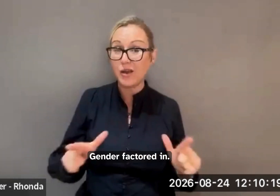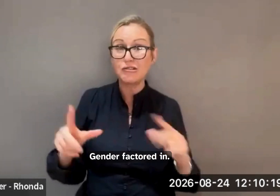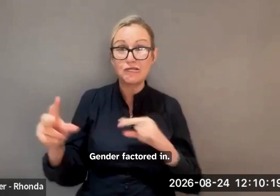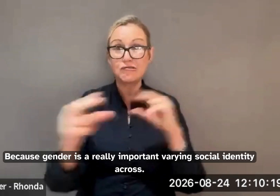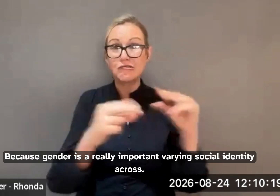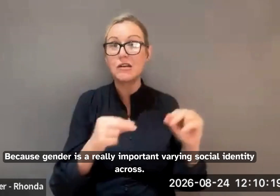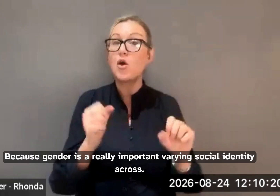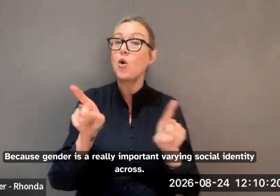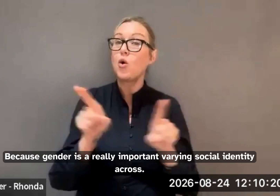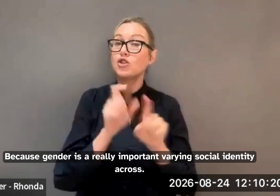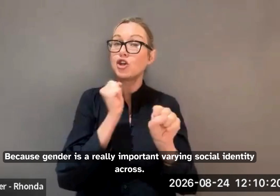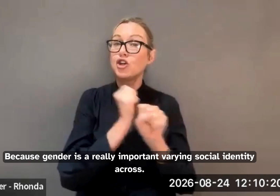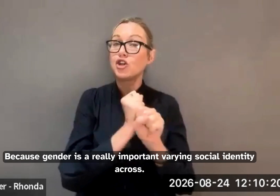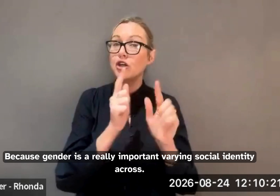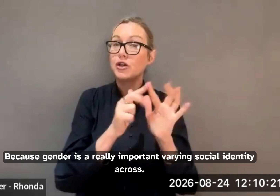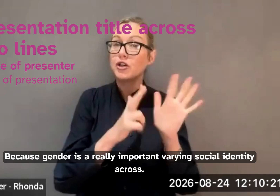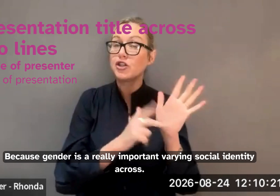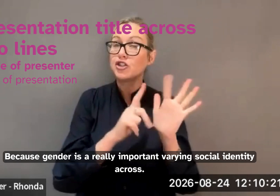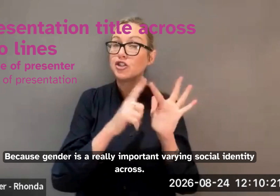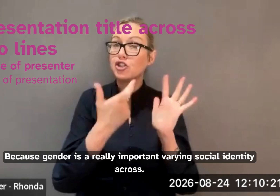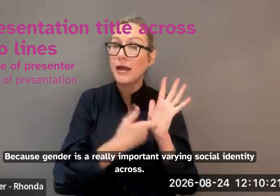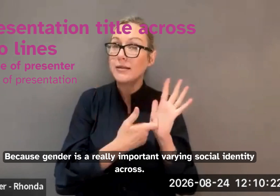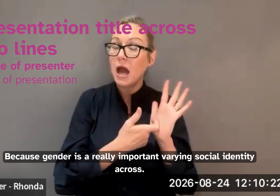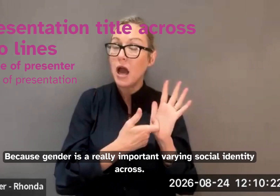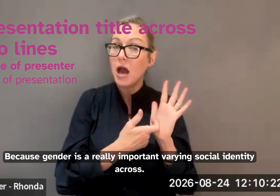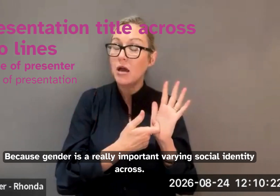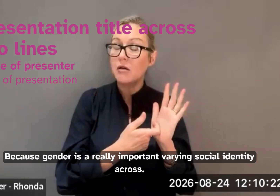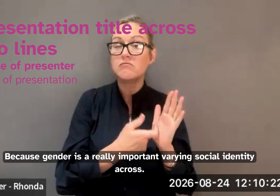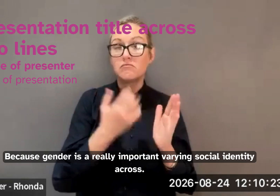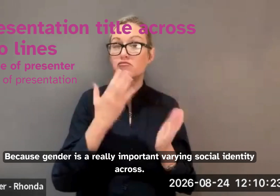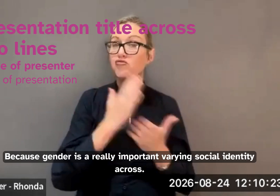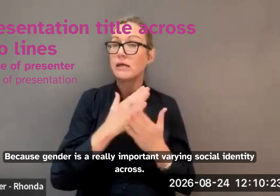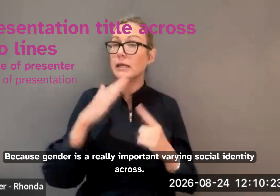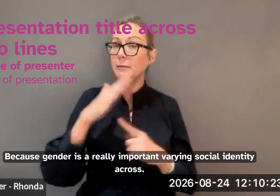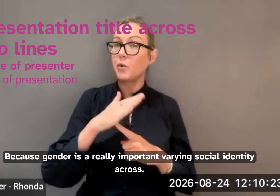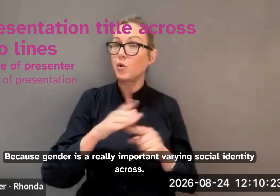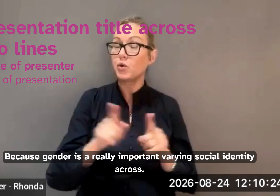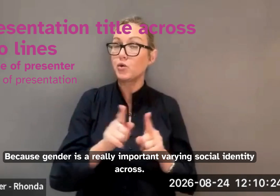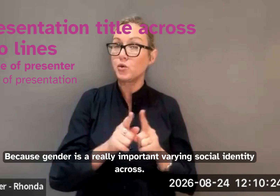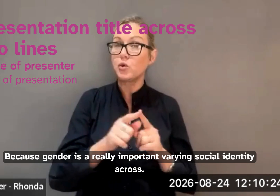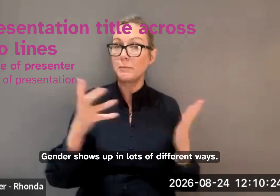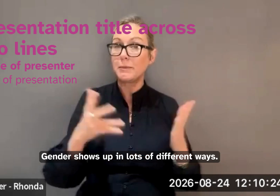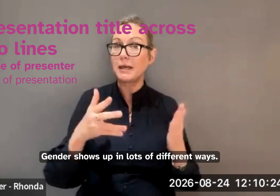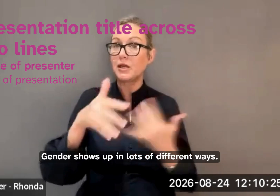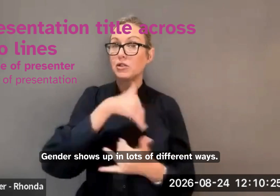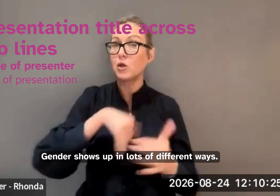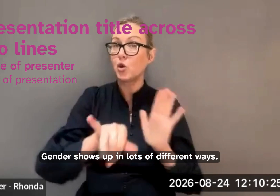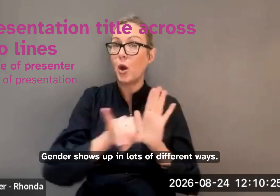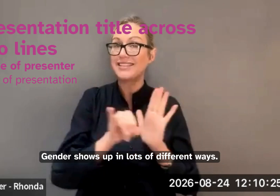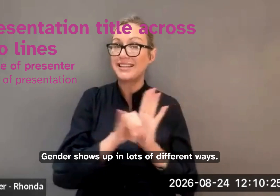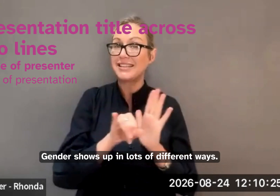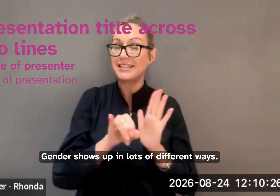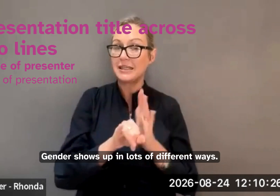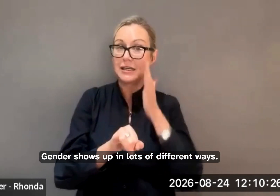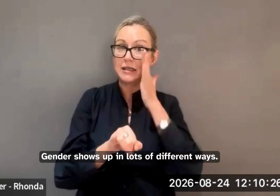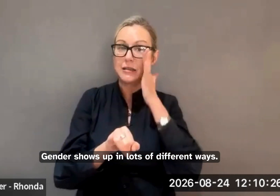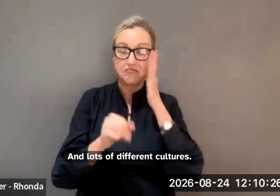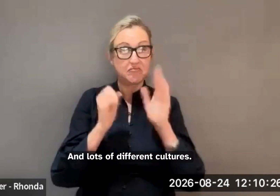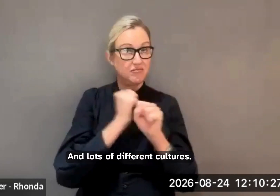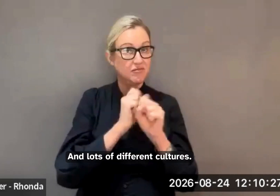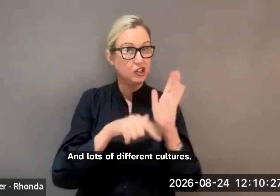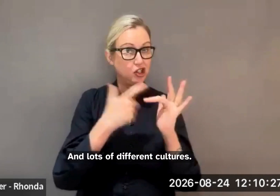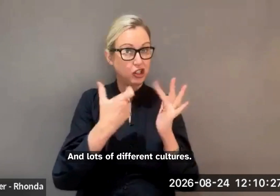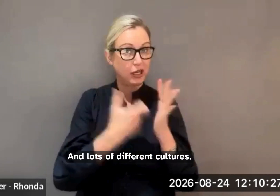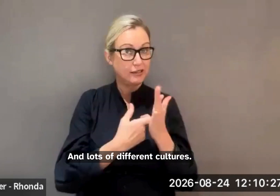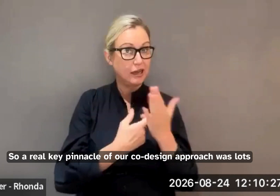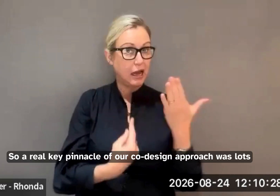Gender factored in, because gender is a really important varying social identity across. Gender shows up in lots of different ways in